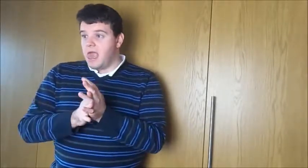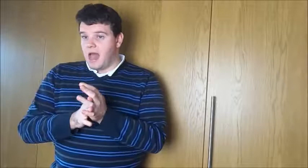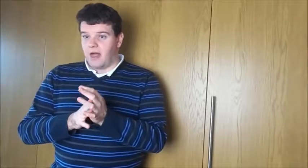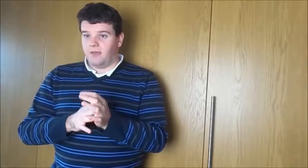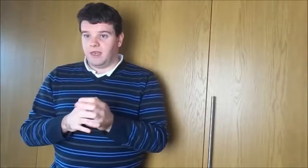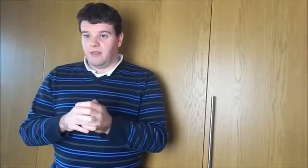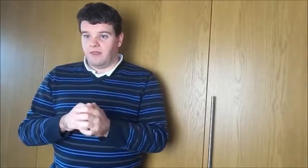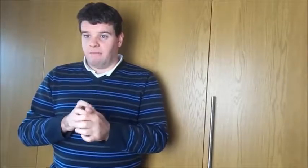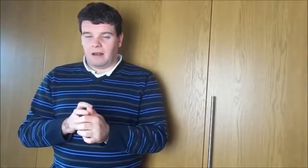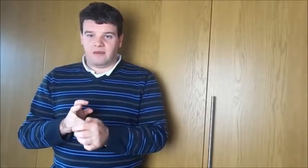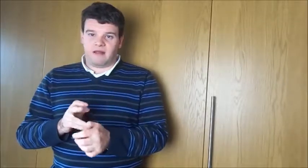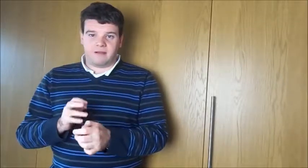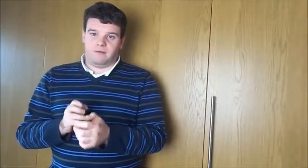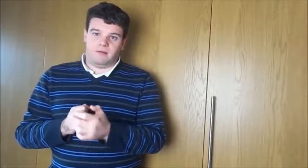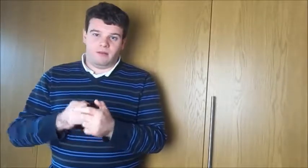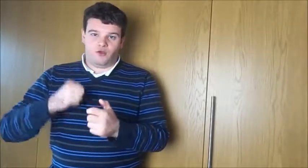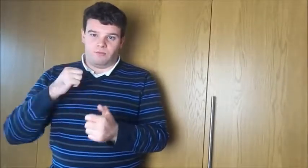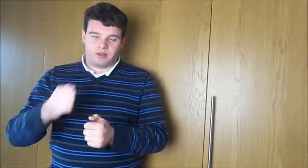And their plan of action jumped straight